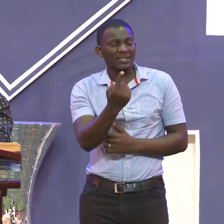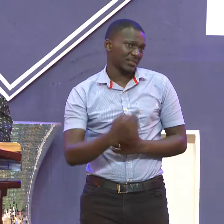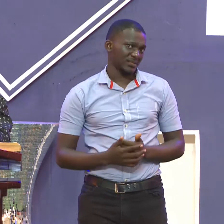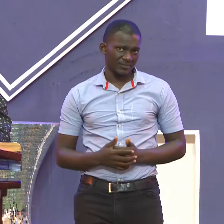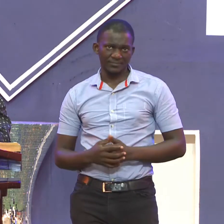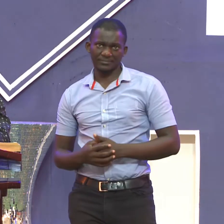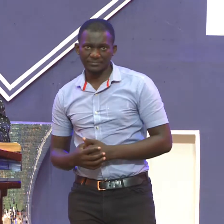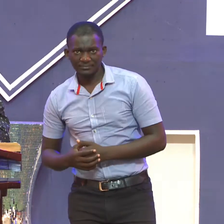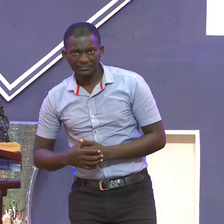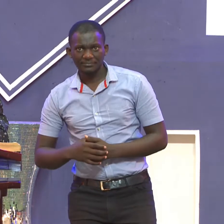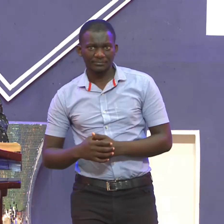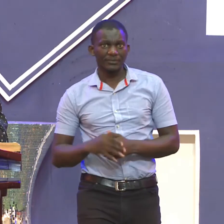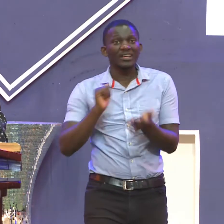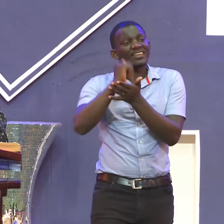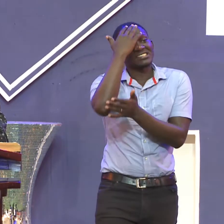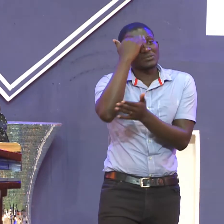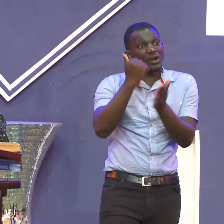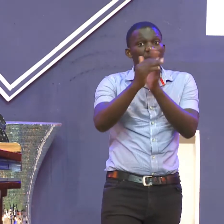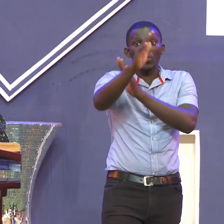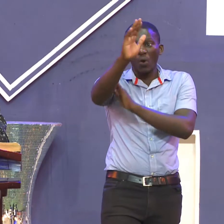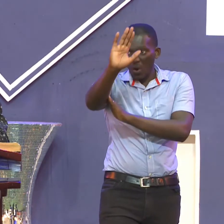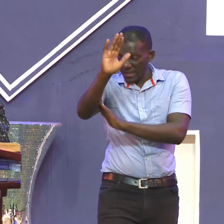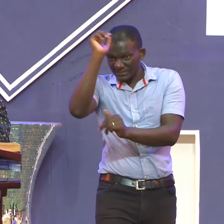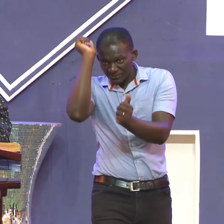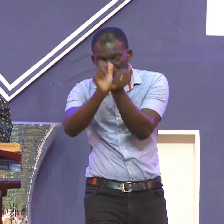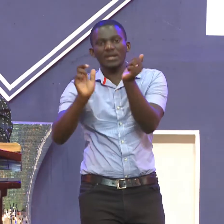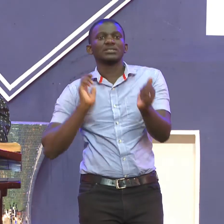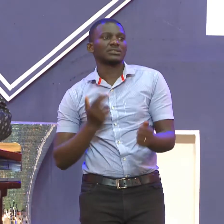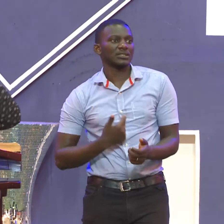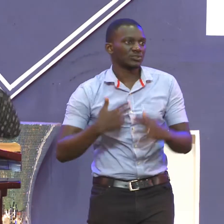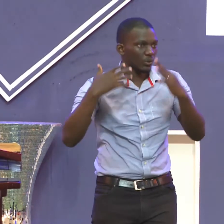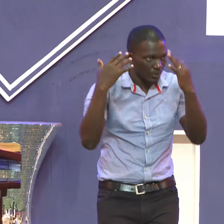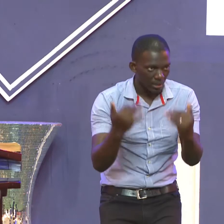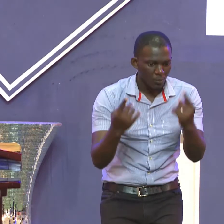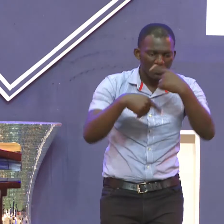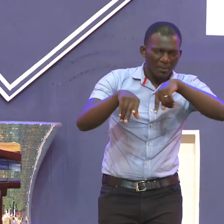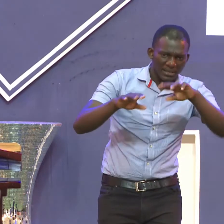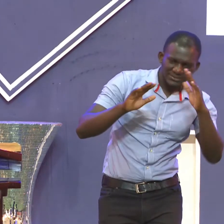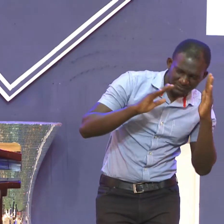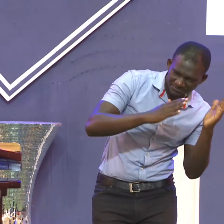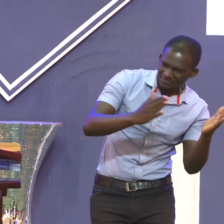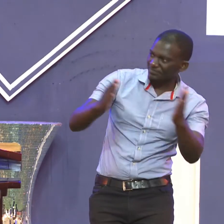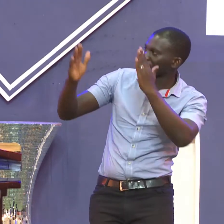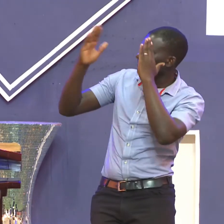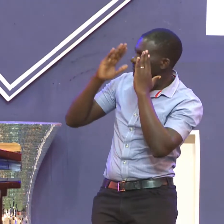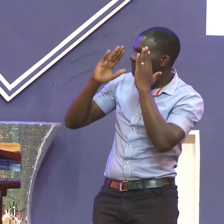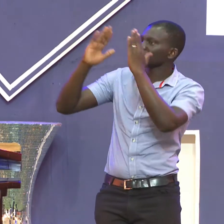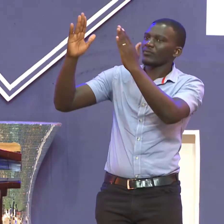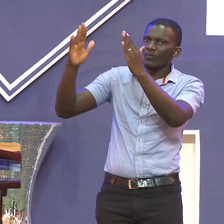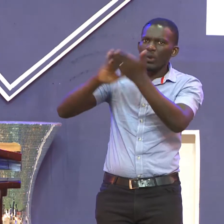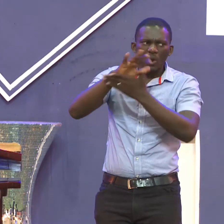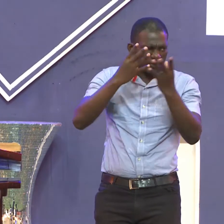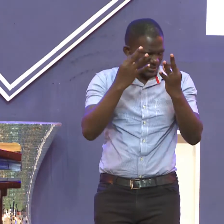Lord is trying to tell us chavuda tuyuza and that is why he has torn us akati tumuchukire so let us return to him